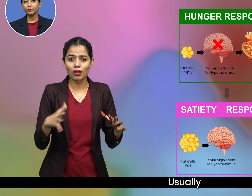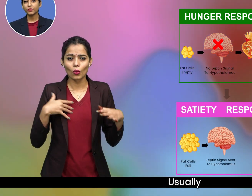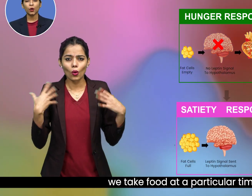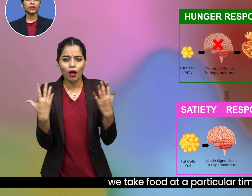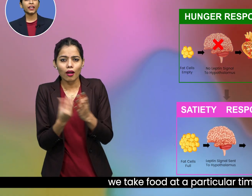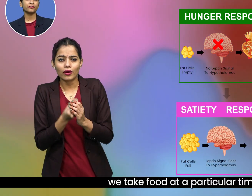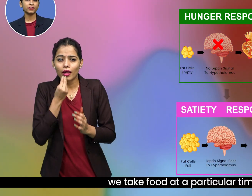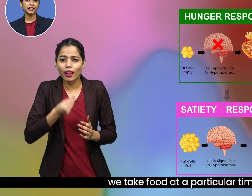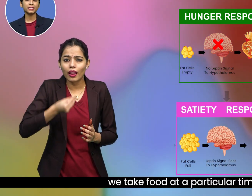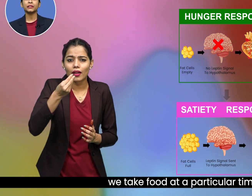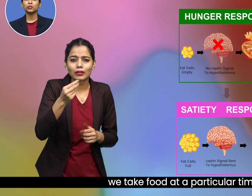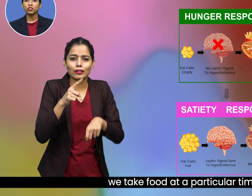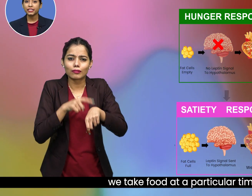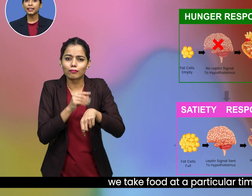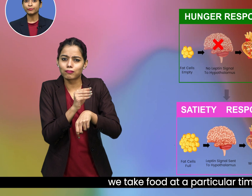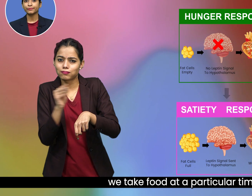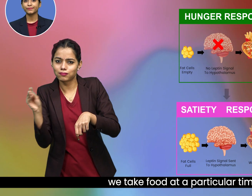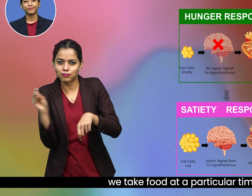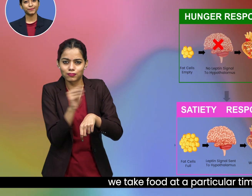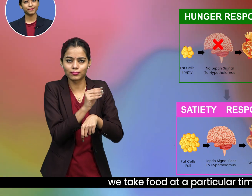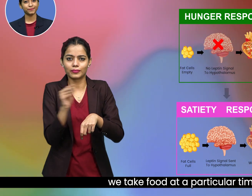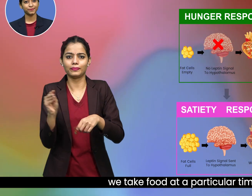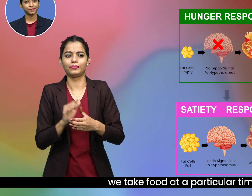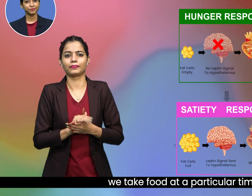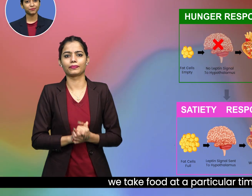Usually, we take food at a particular time.